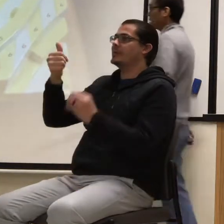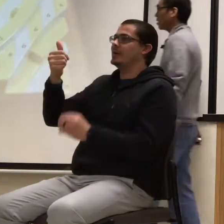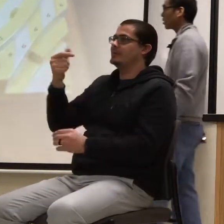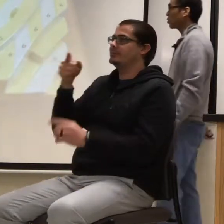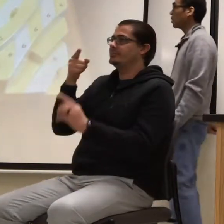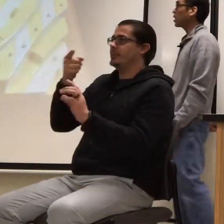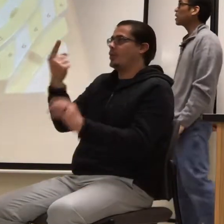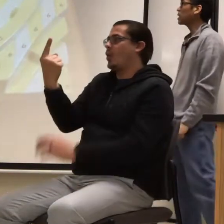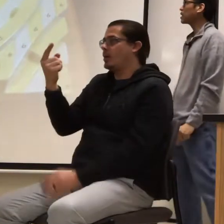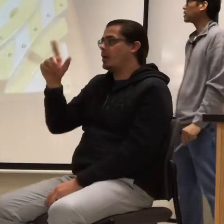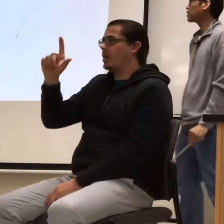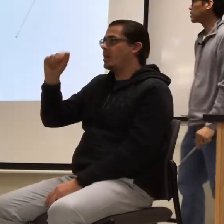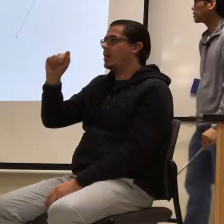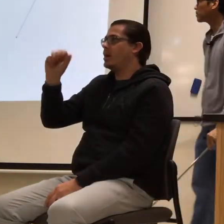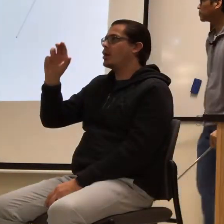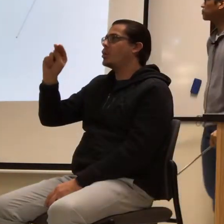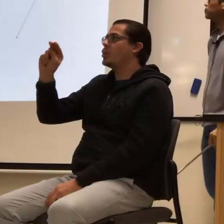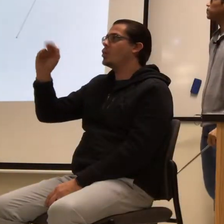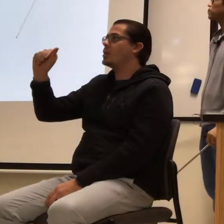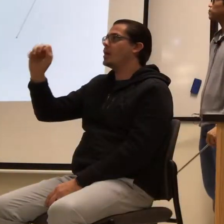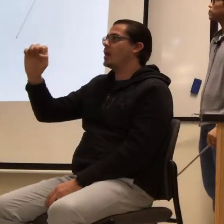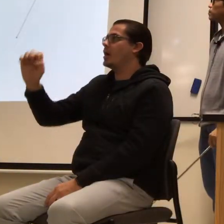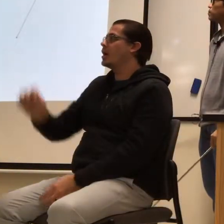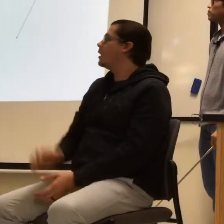them. Lacuna.